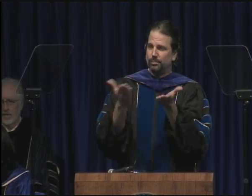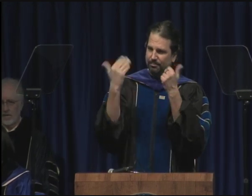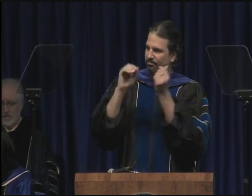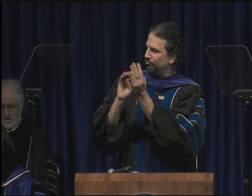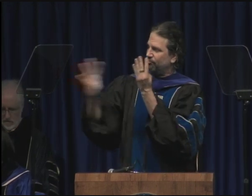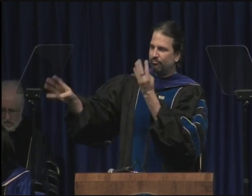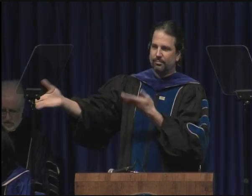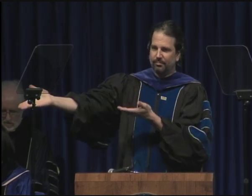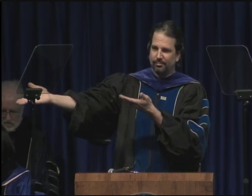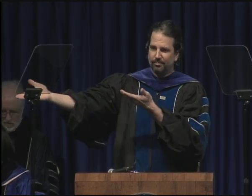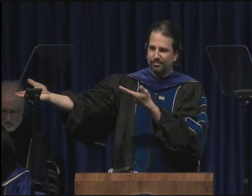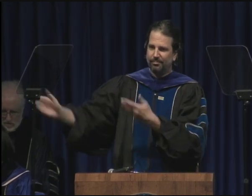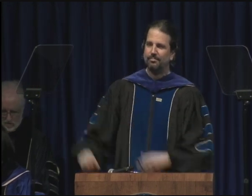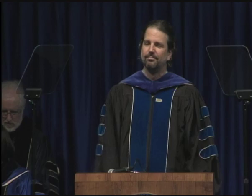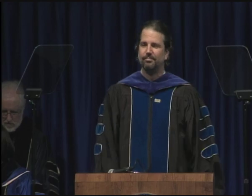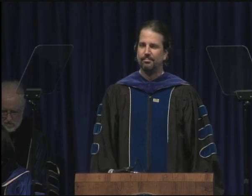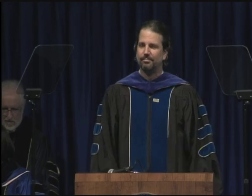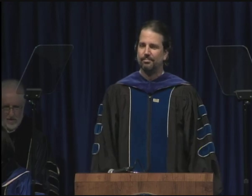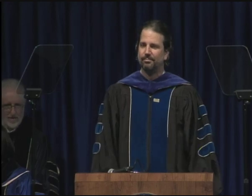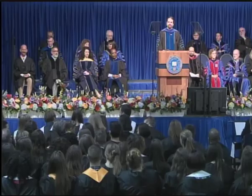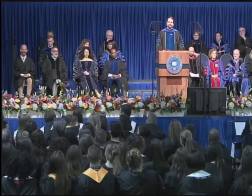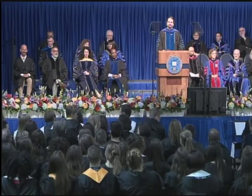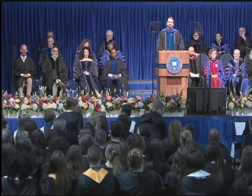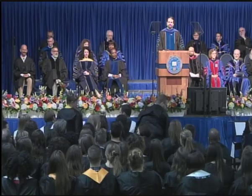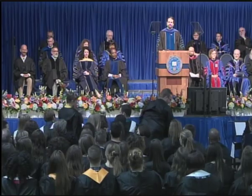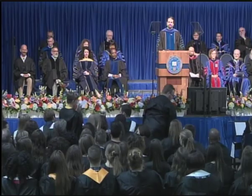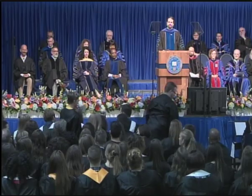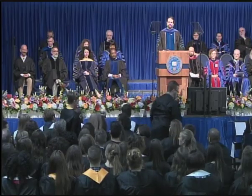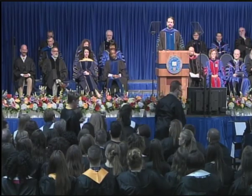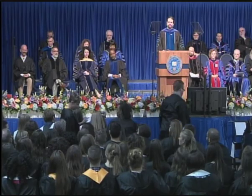Will the Master of Arts graduates from the Linguistics program please come forward?